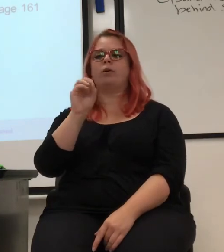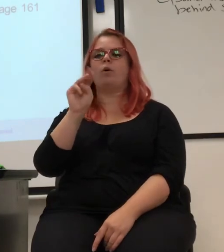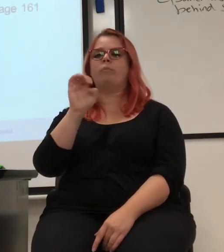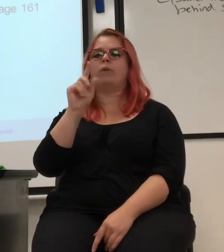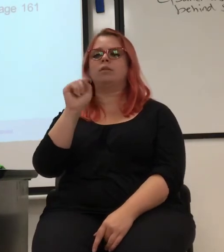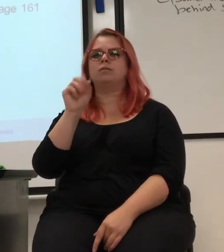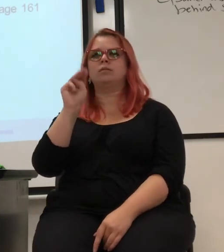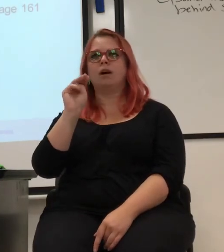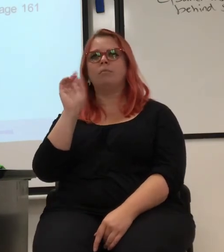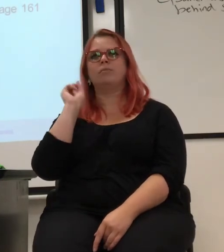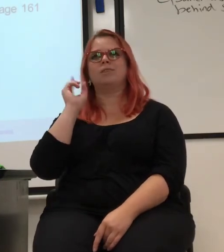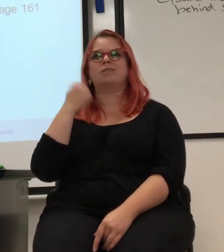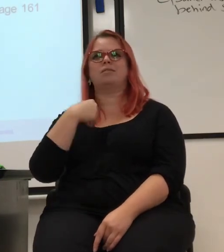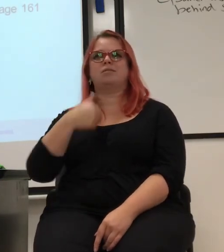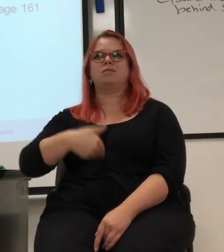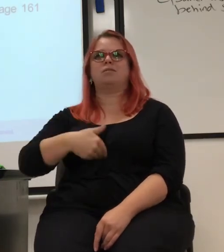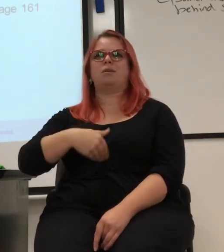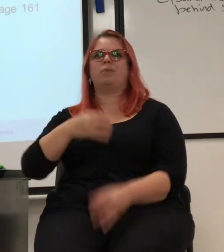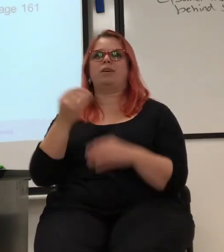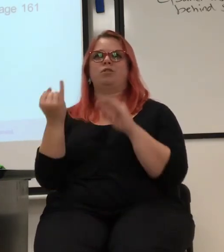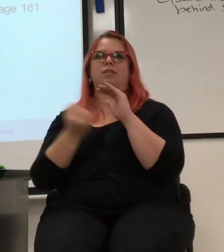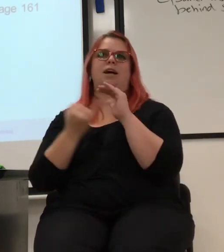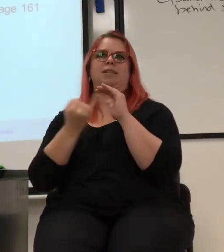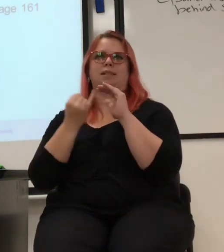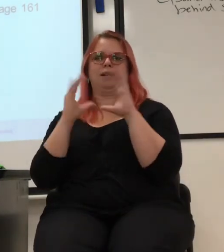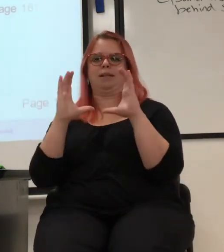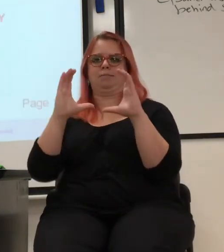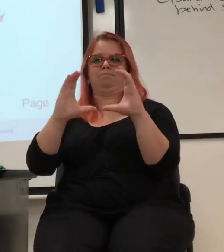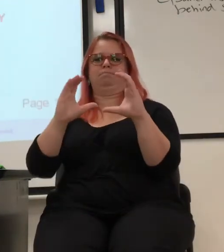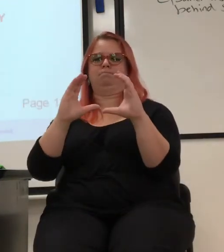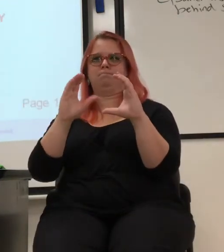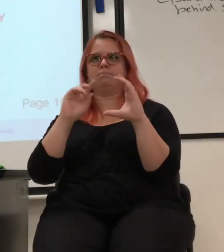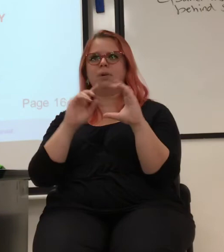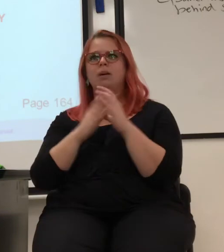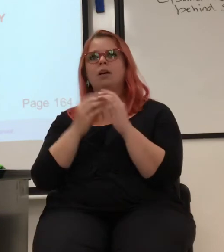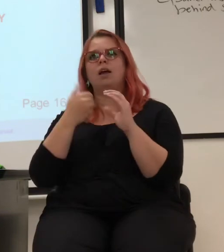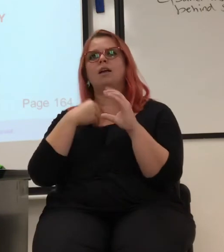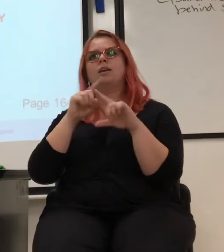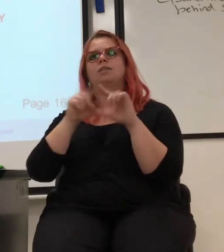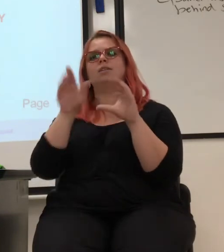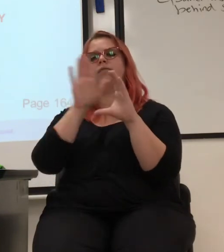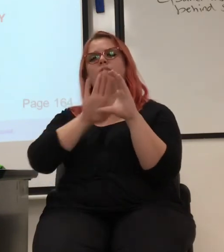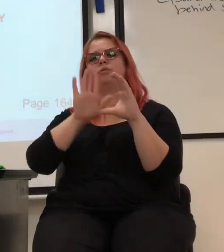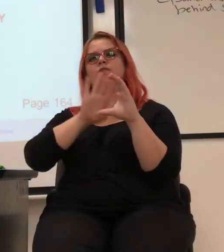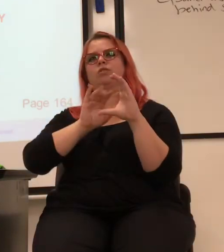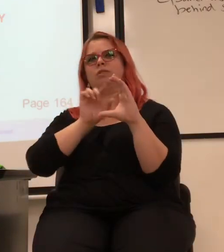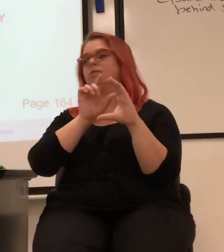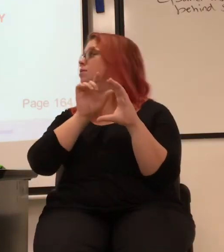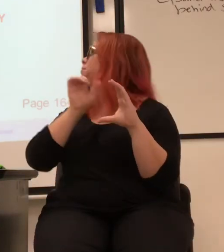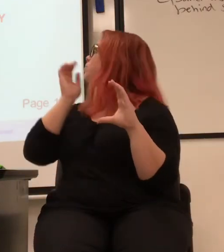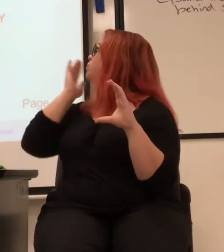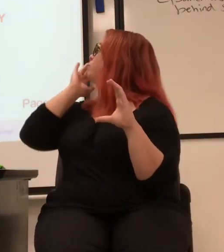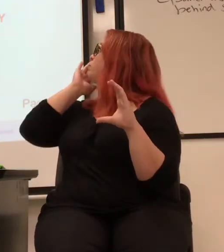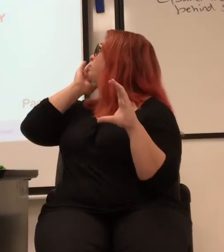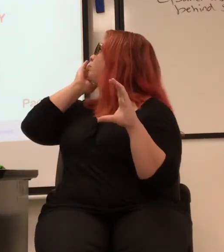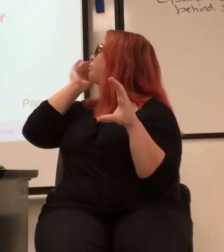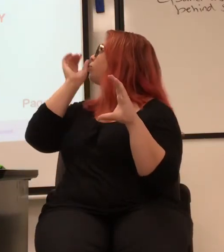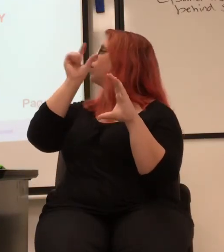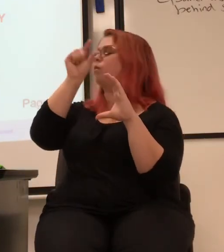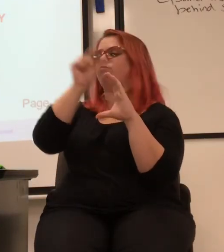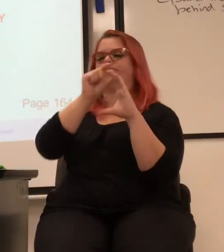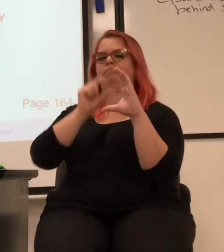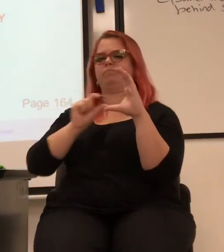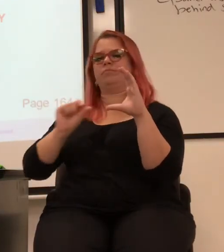stomach in isolation. The stomach has regions, shown here. That's a pretty accurate color of the